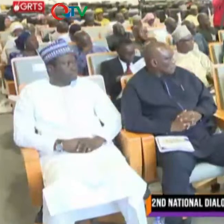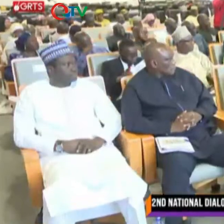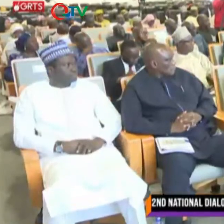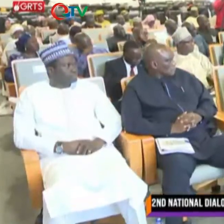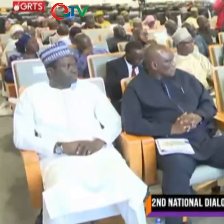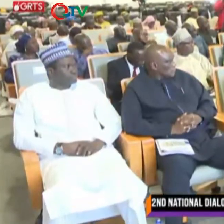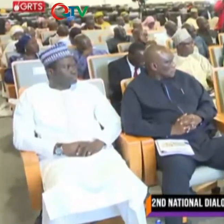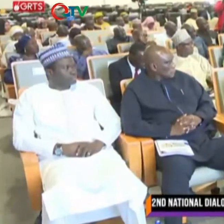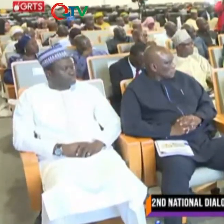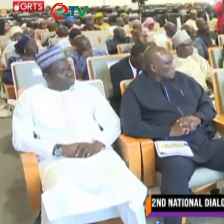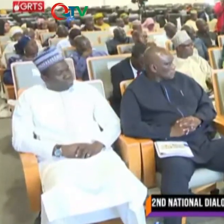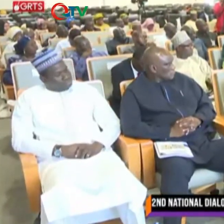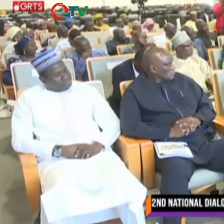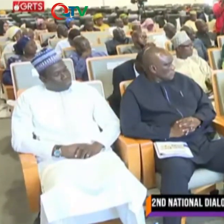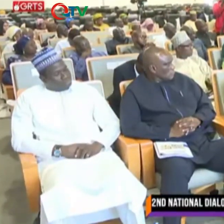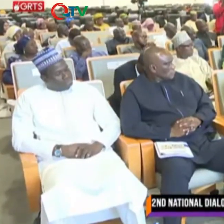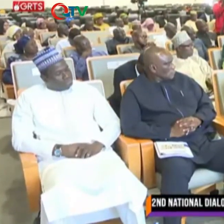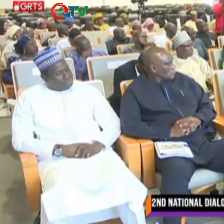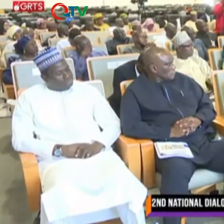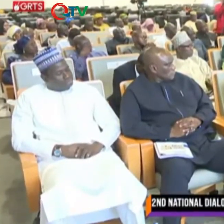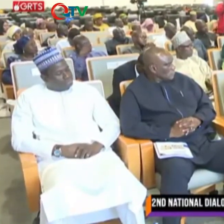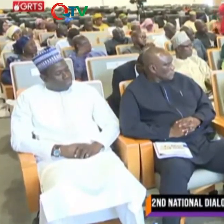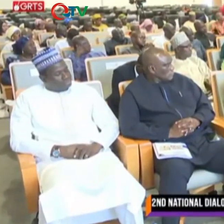Chief of Defense Staff,